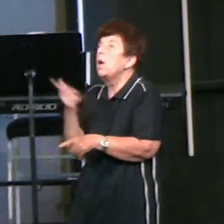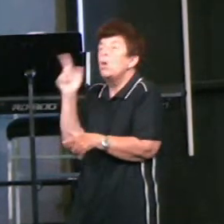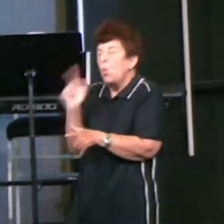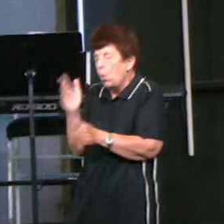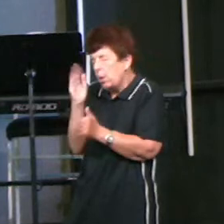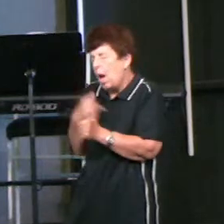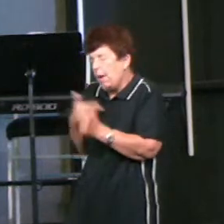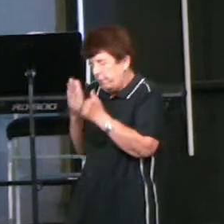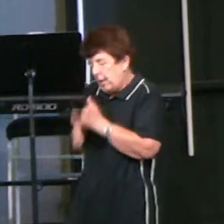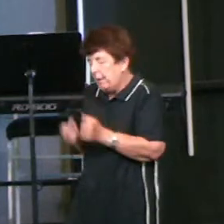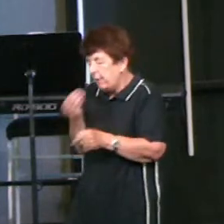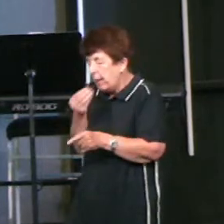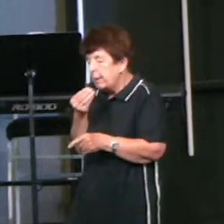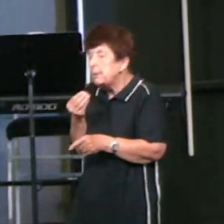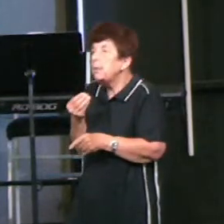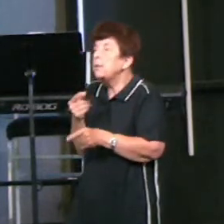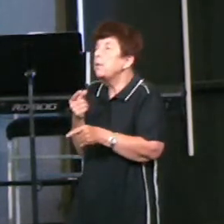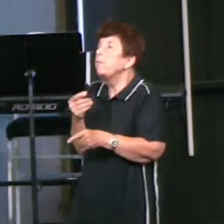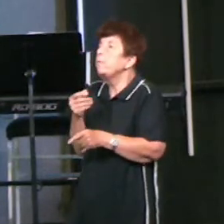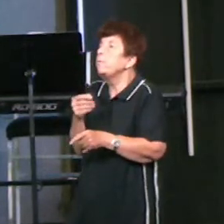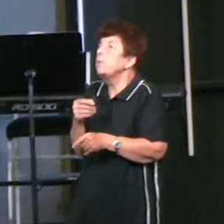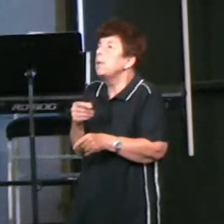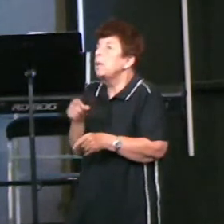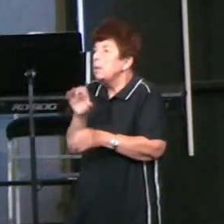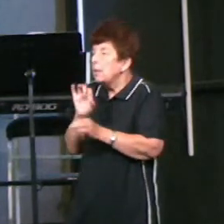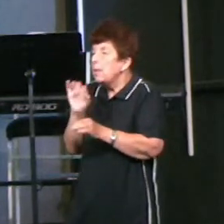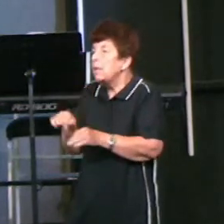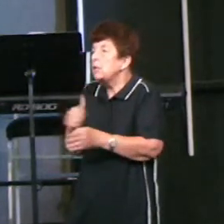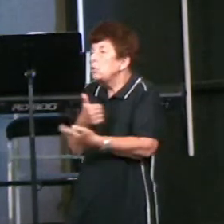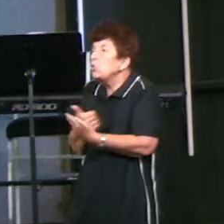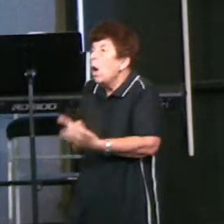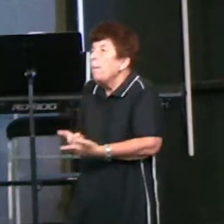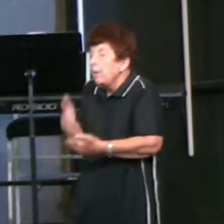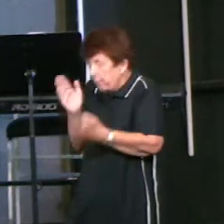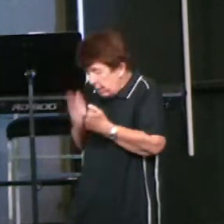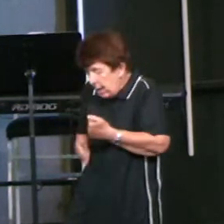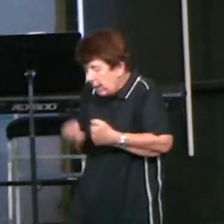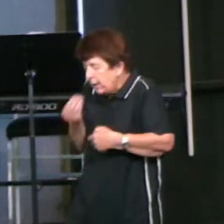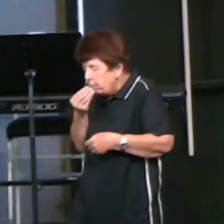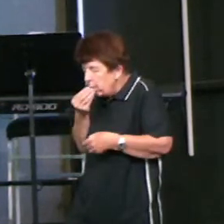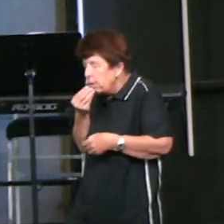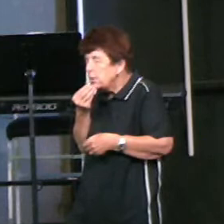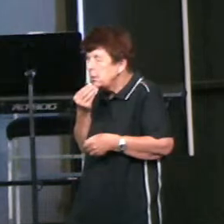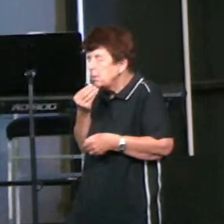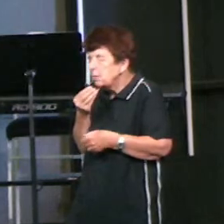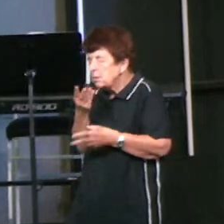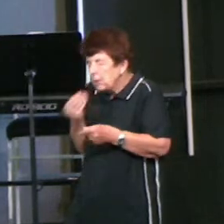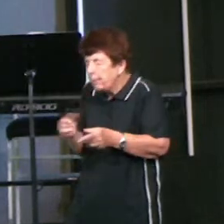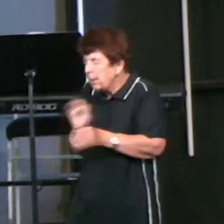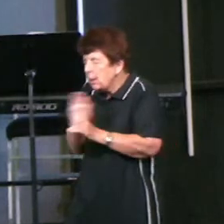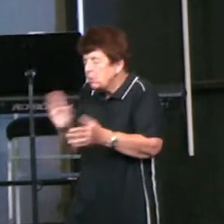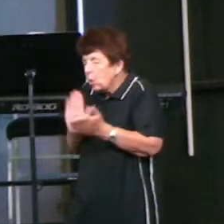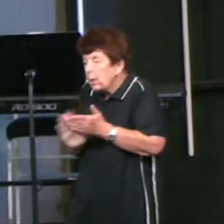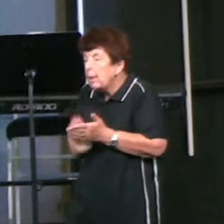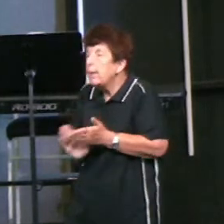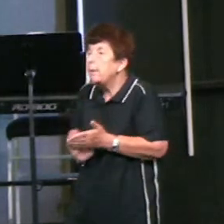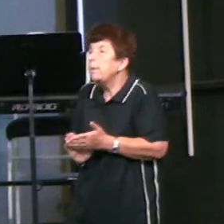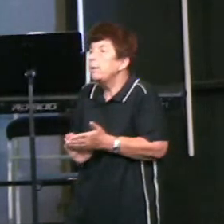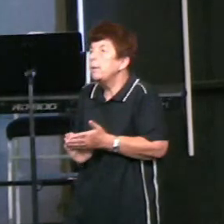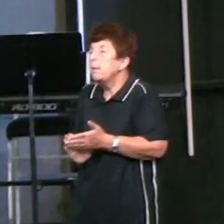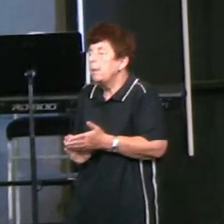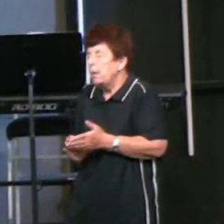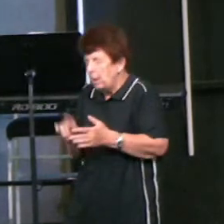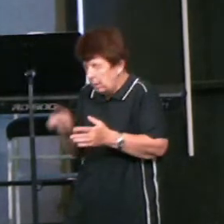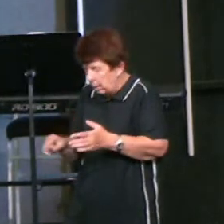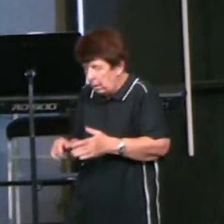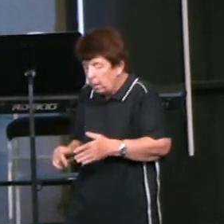I've never eaten anything that is common. I've never eaten anything that is unclean.